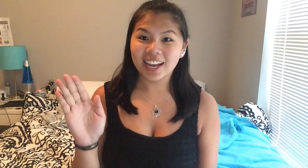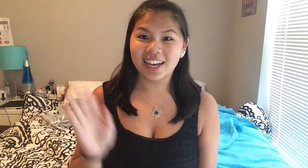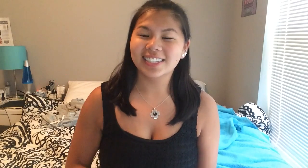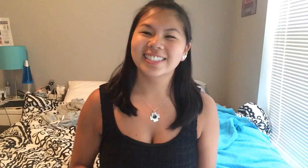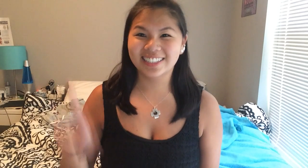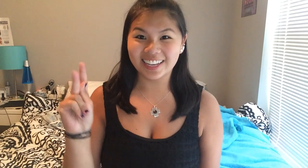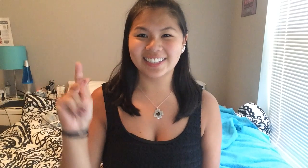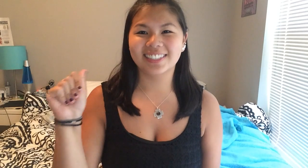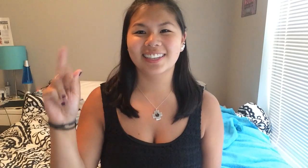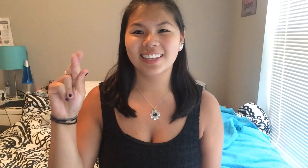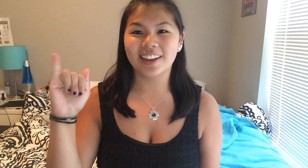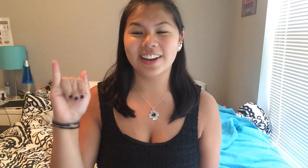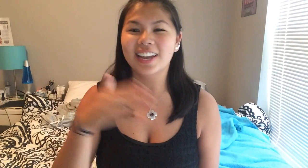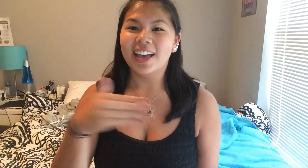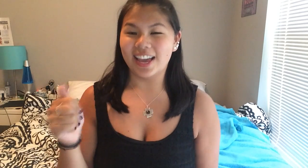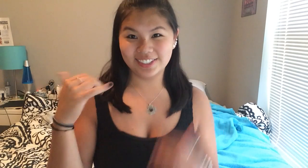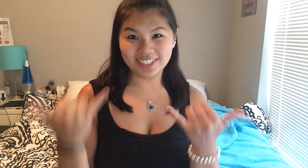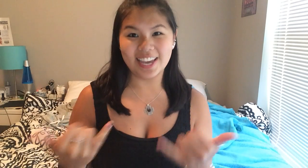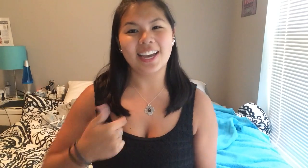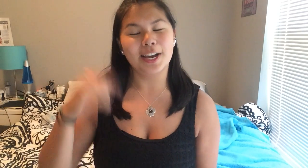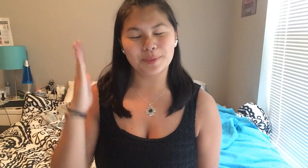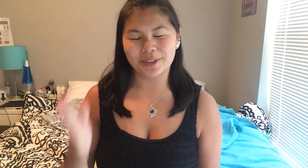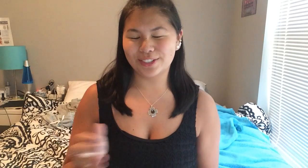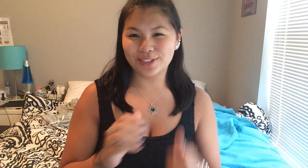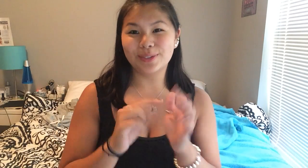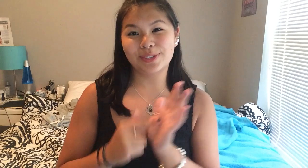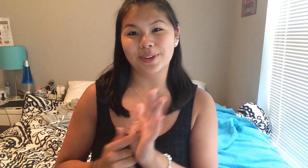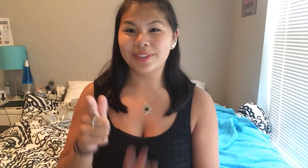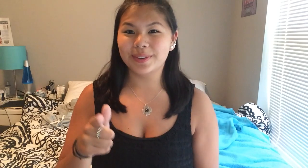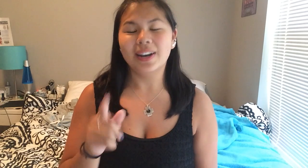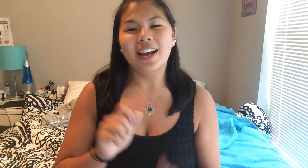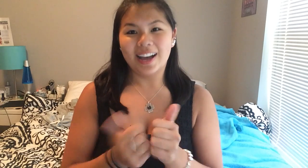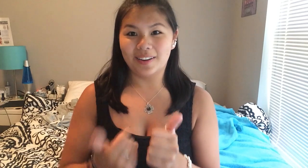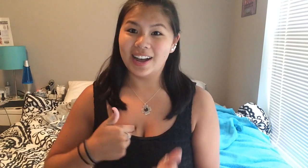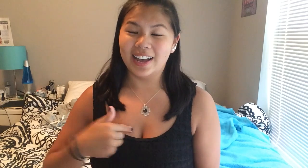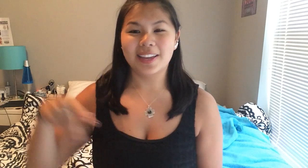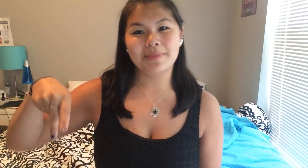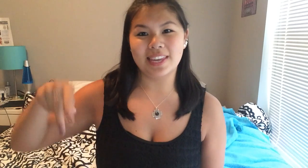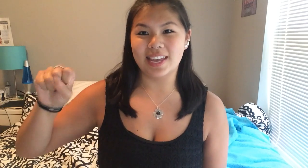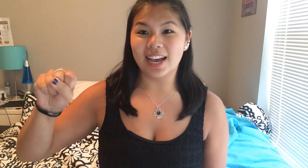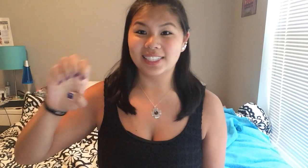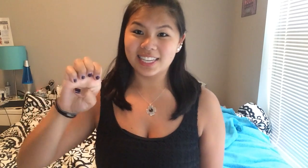Hey guys, it's Kari, and today I'm going to show you how I